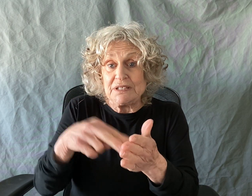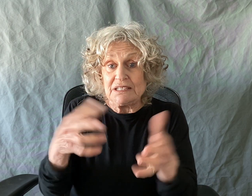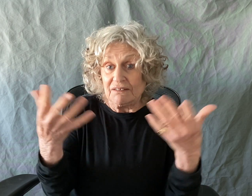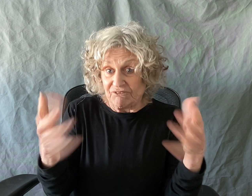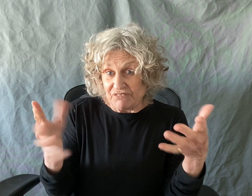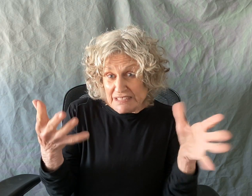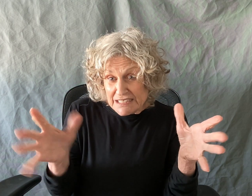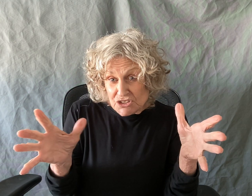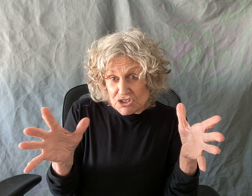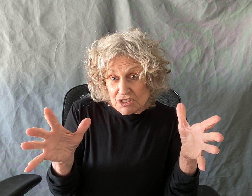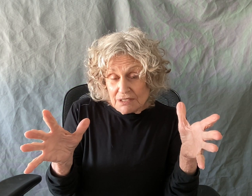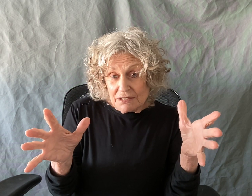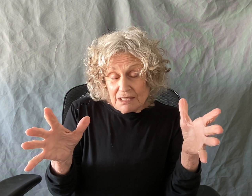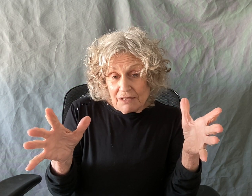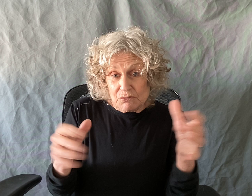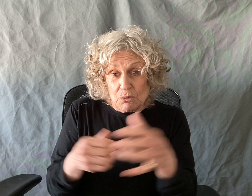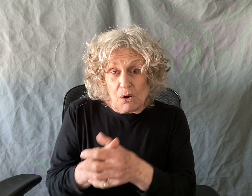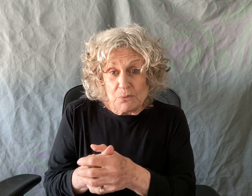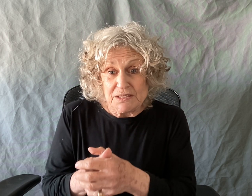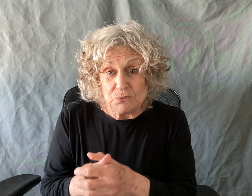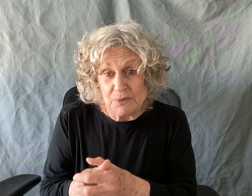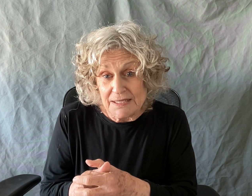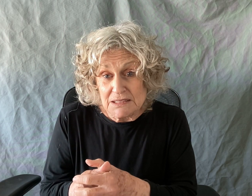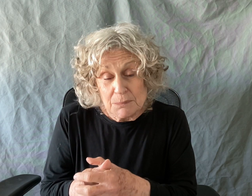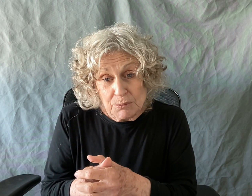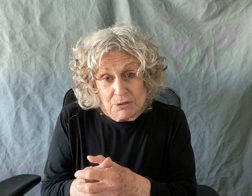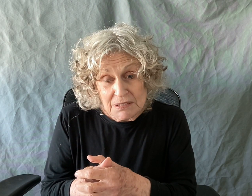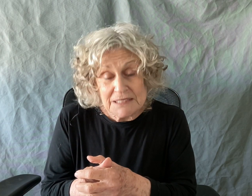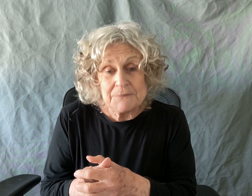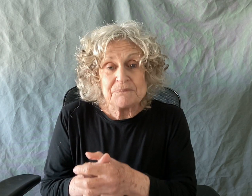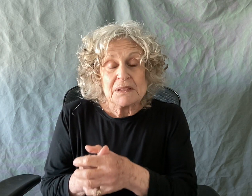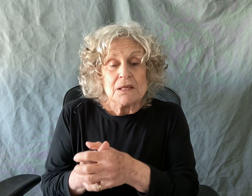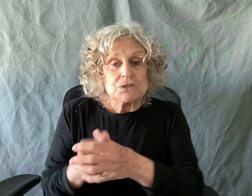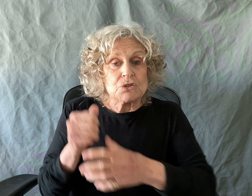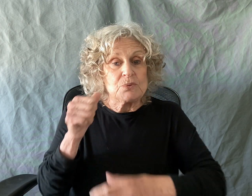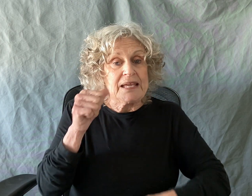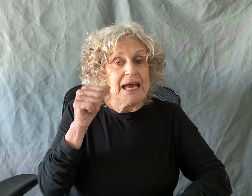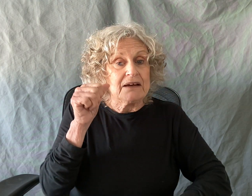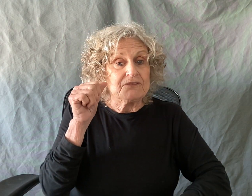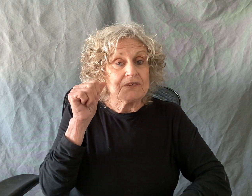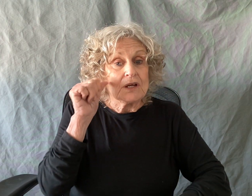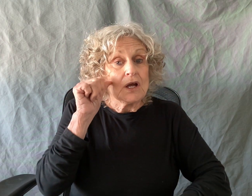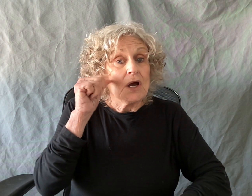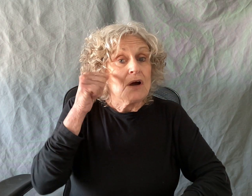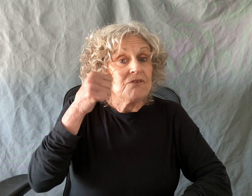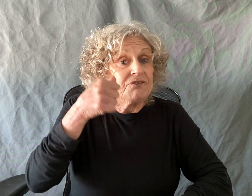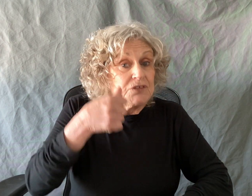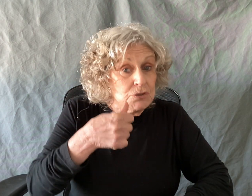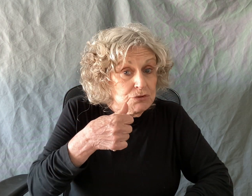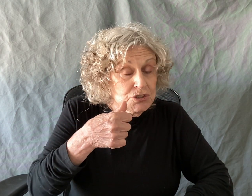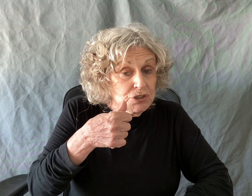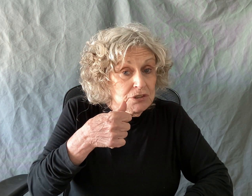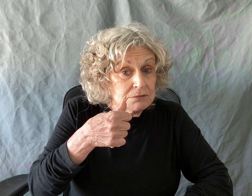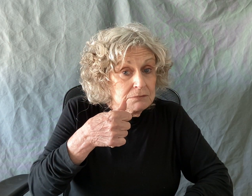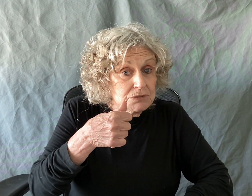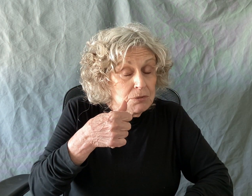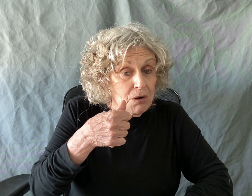read, finish. Have you already read the book? So we have future,